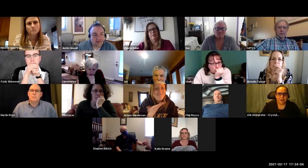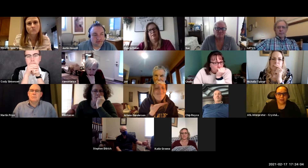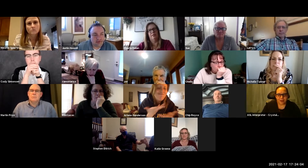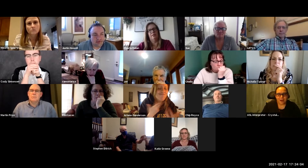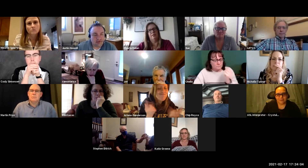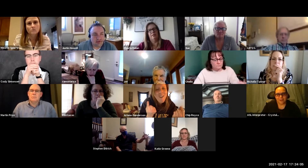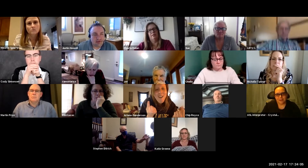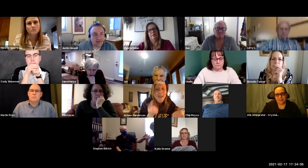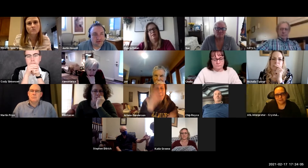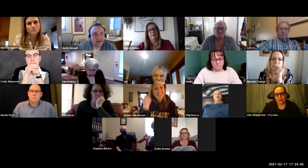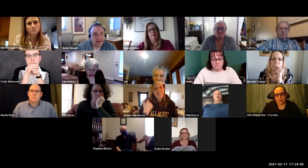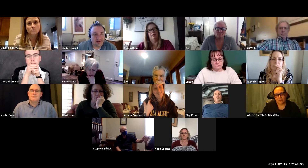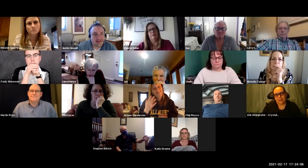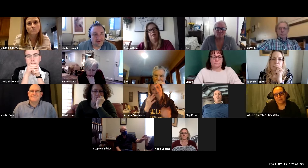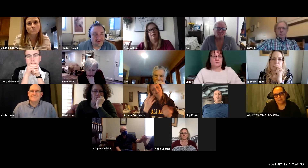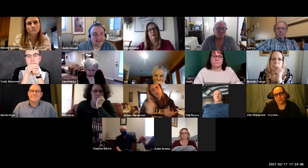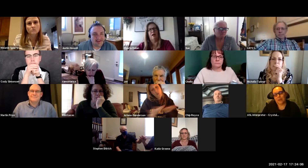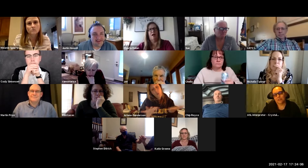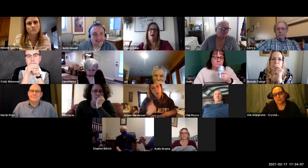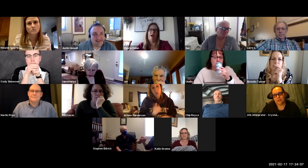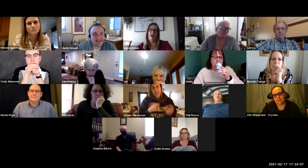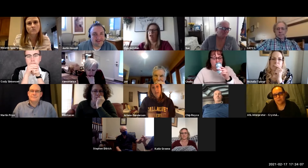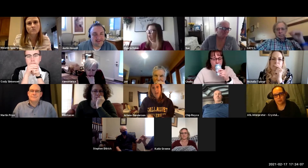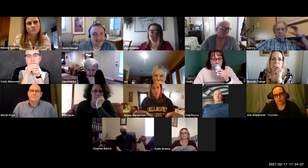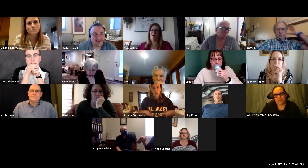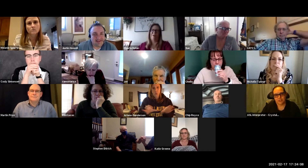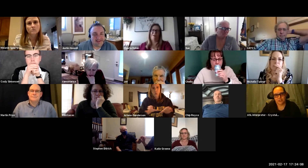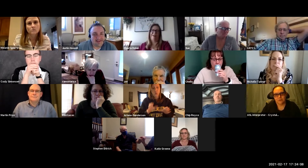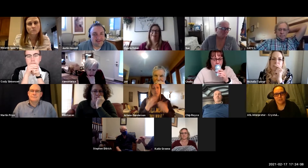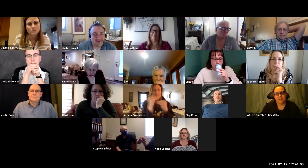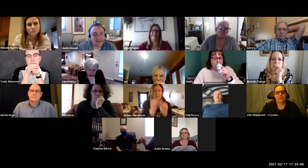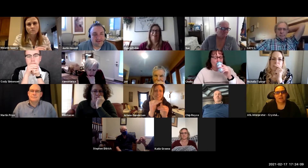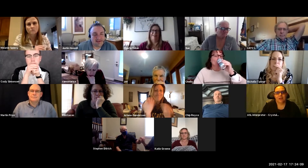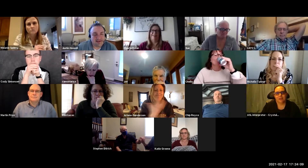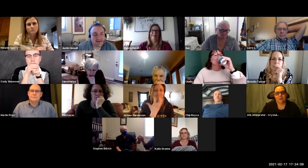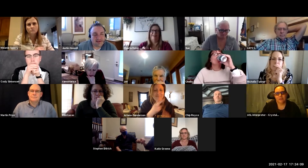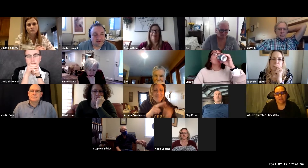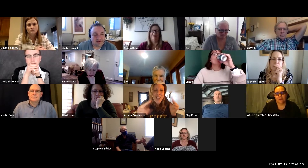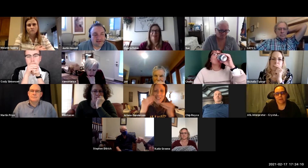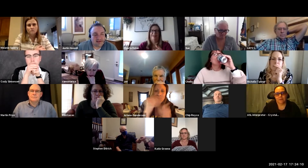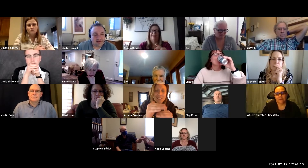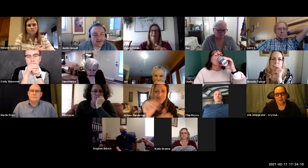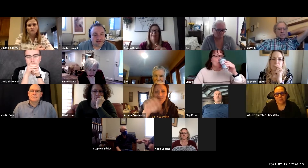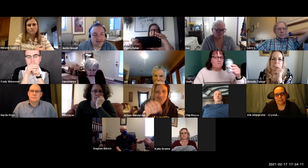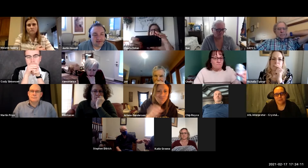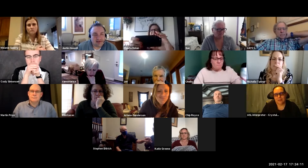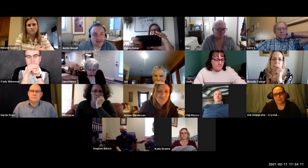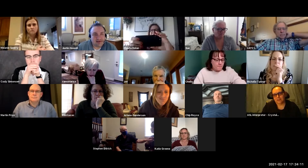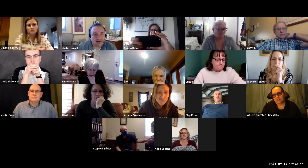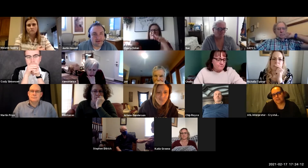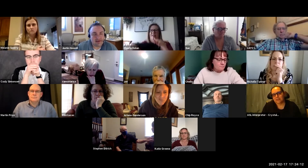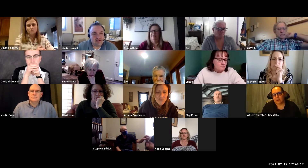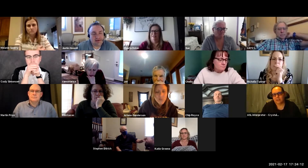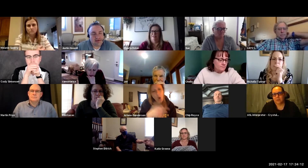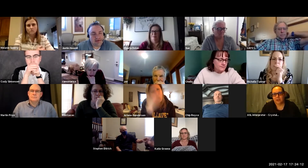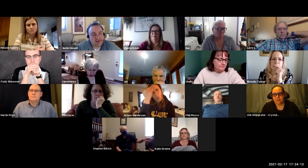but offline is more when to address these more personal issues. Then we'll talk about when we can do that, because